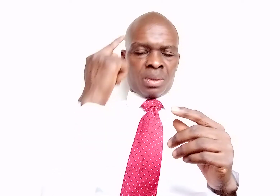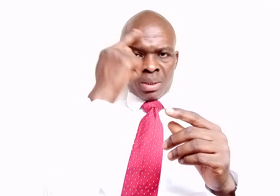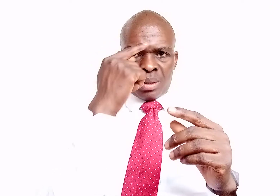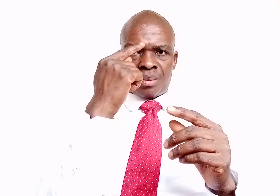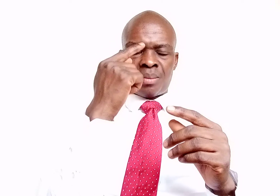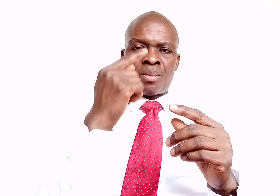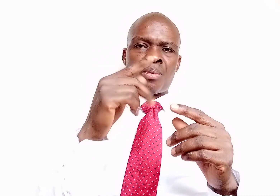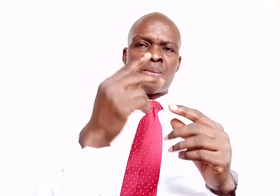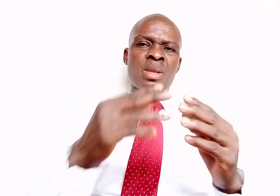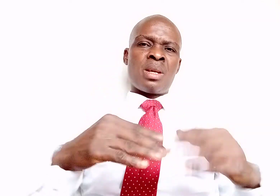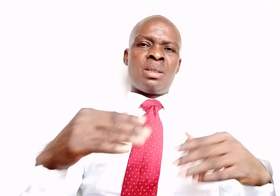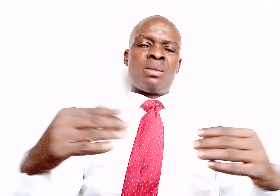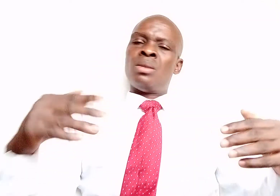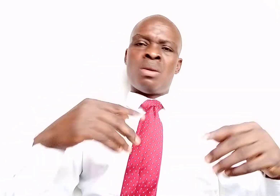that is getting angry unnecessarily.